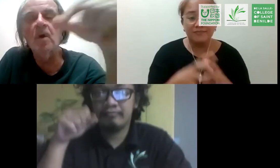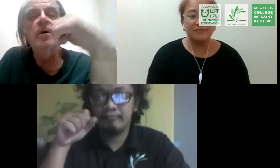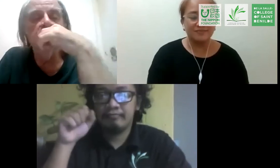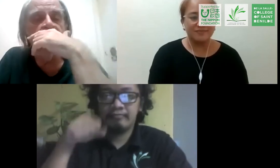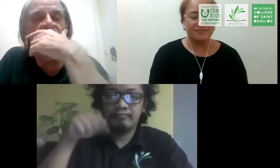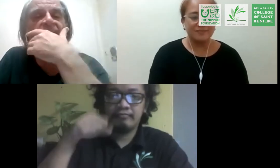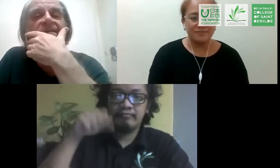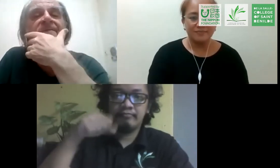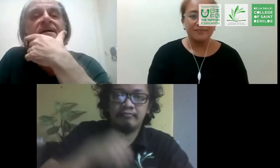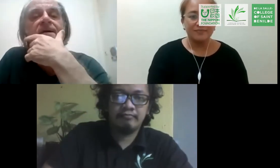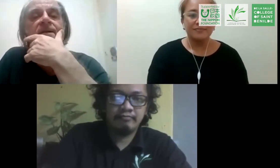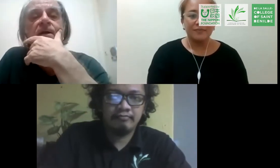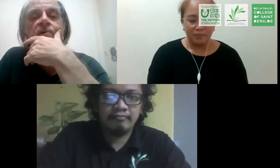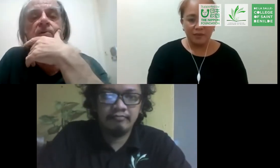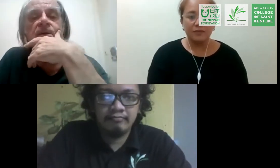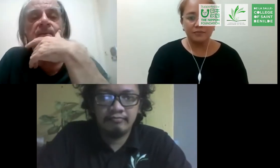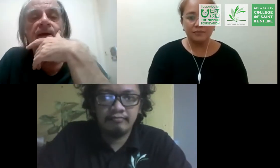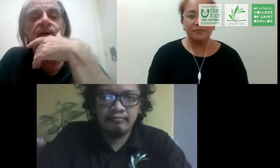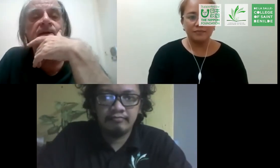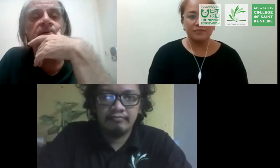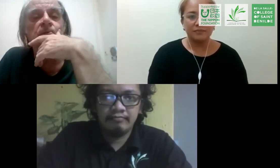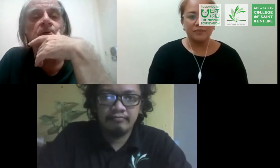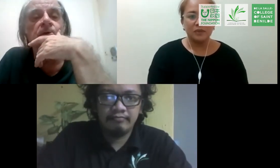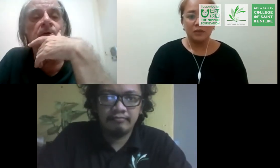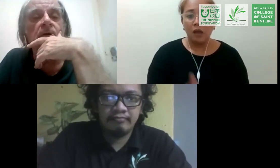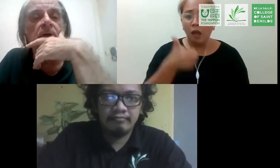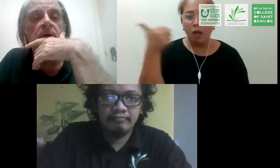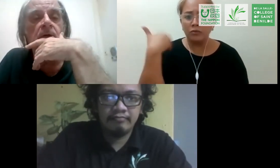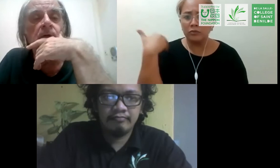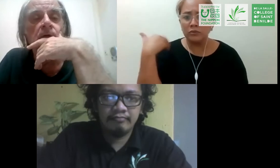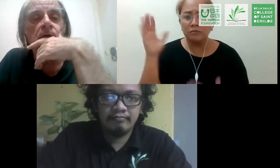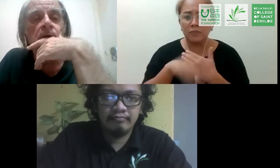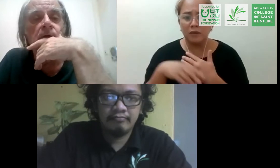Yes, sir. Okay. The other group not back yet, or?